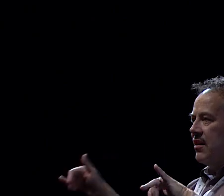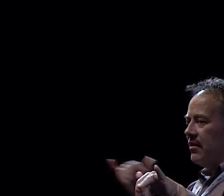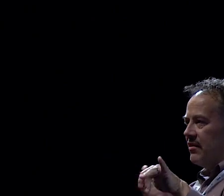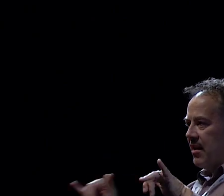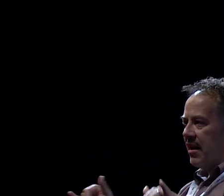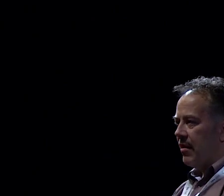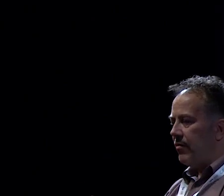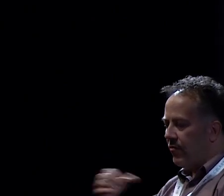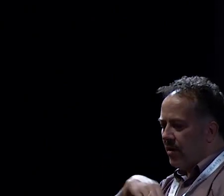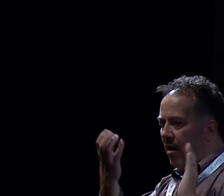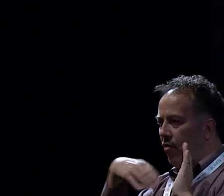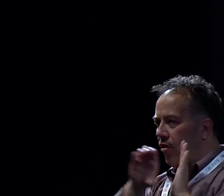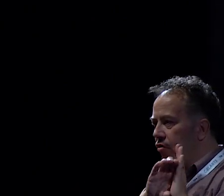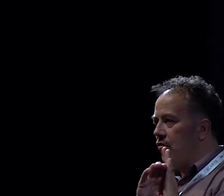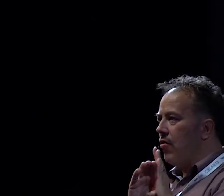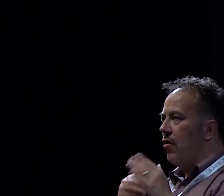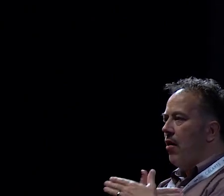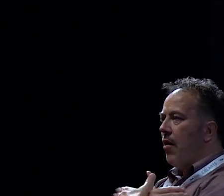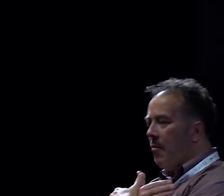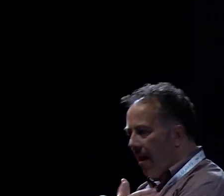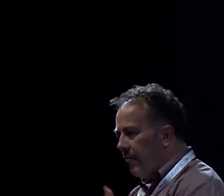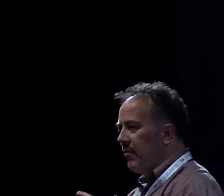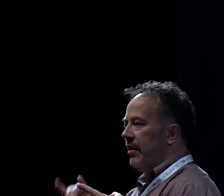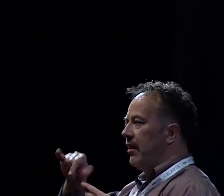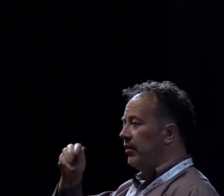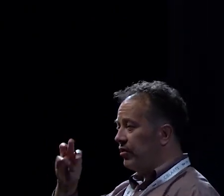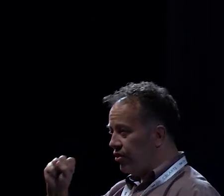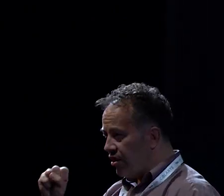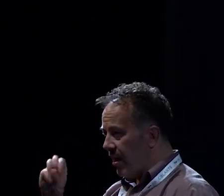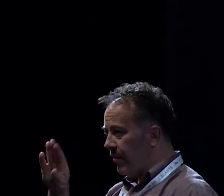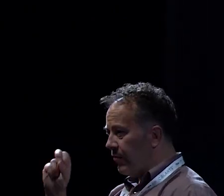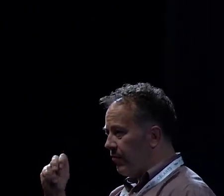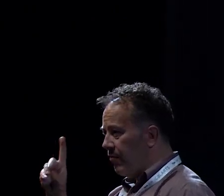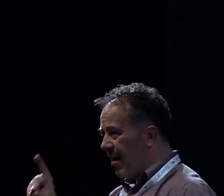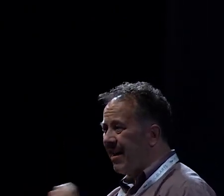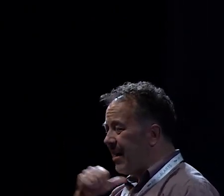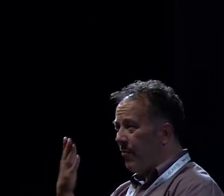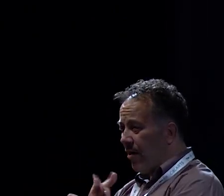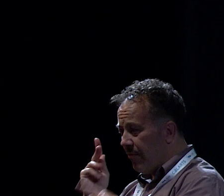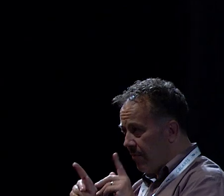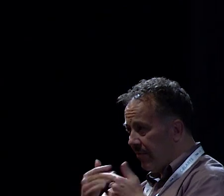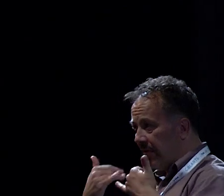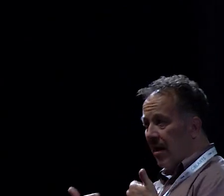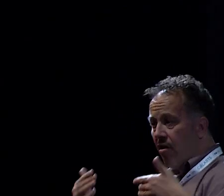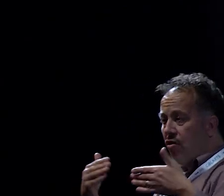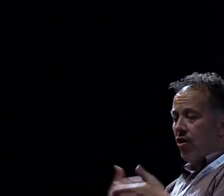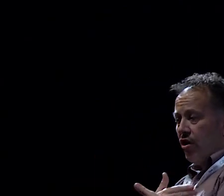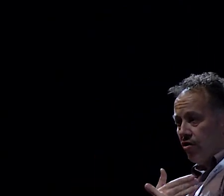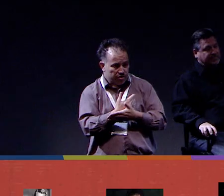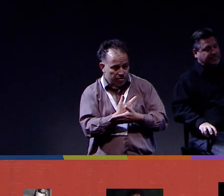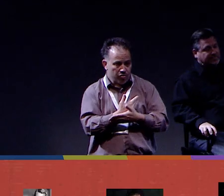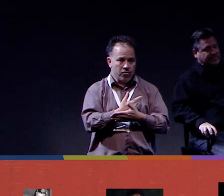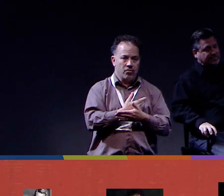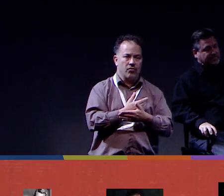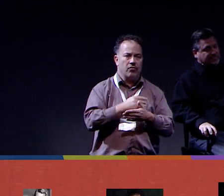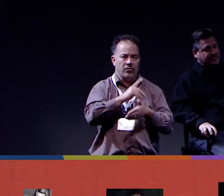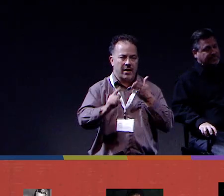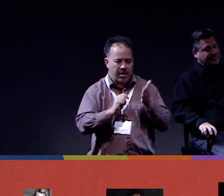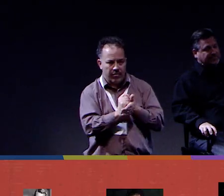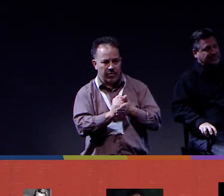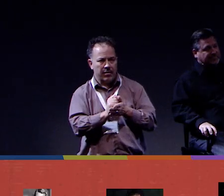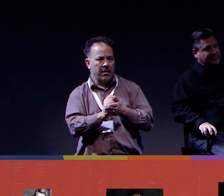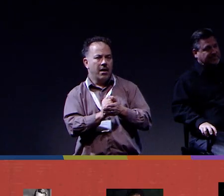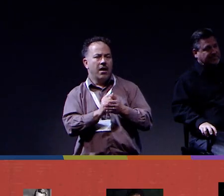James Bond. It didn't really bother people. And now we're entering this new era of story world immersion, where people